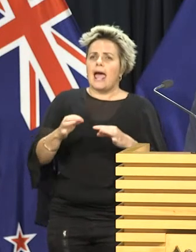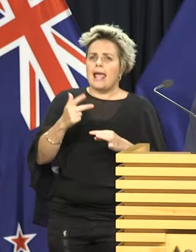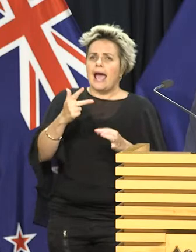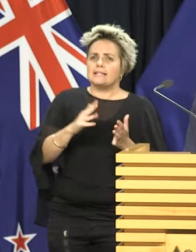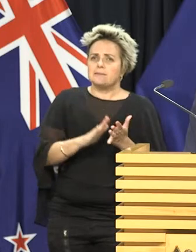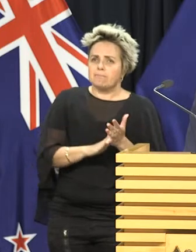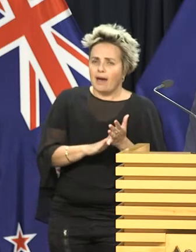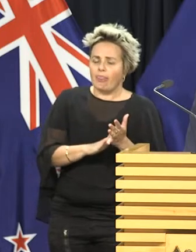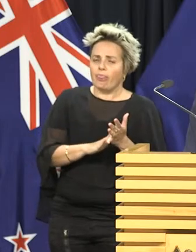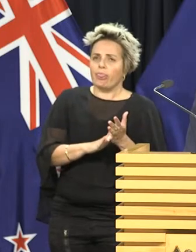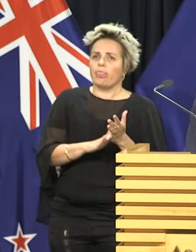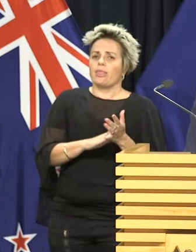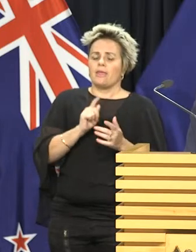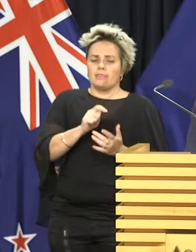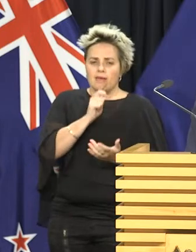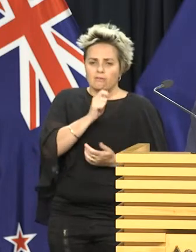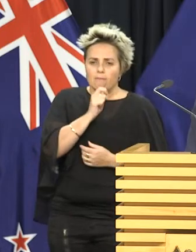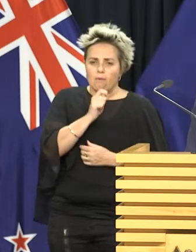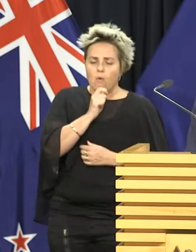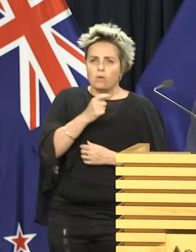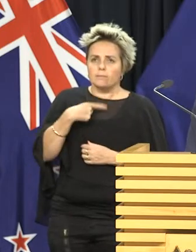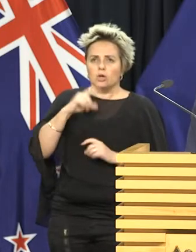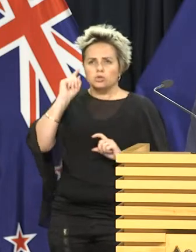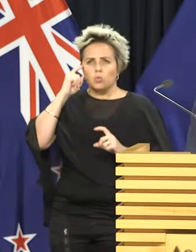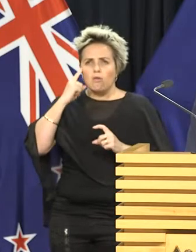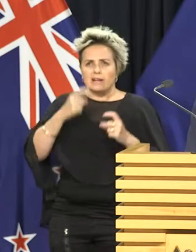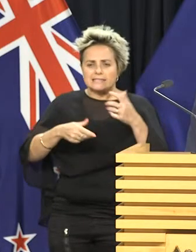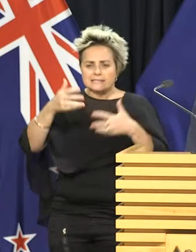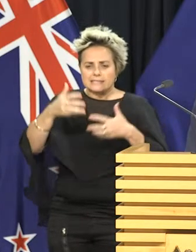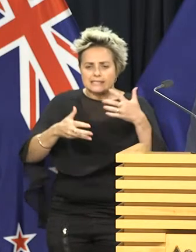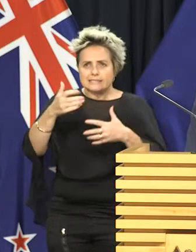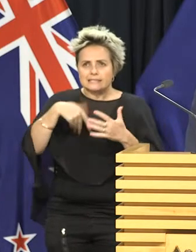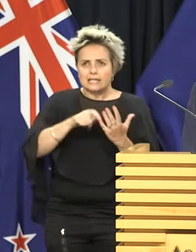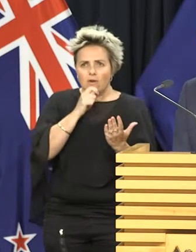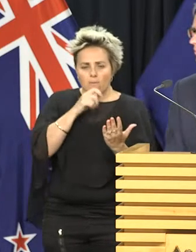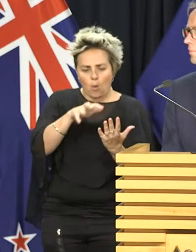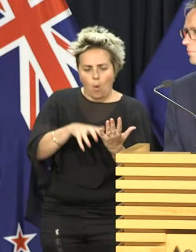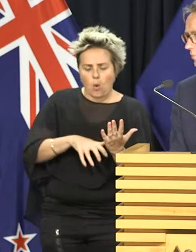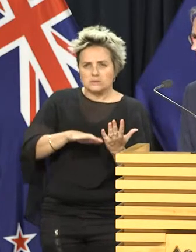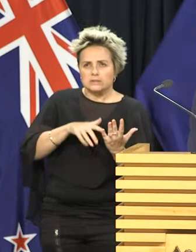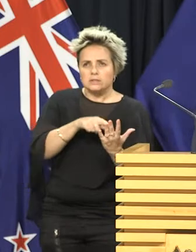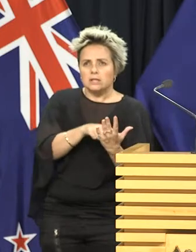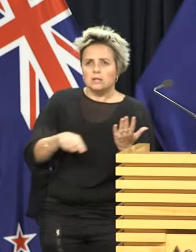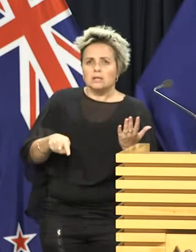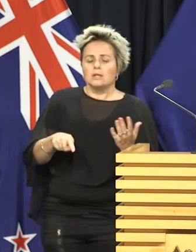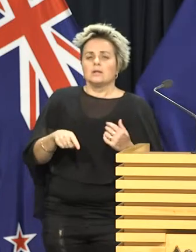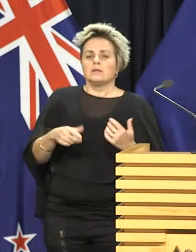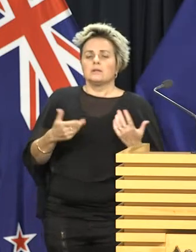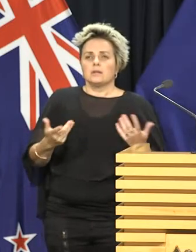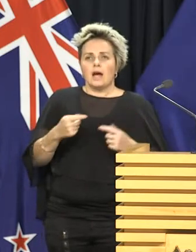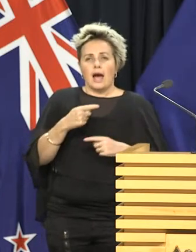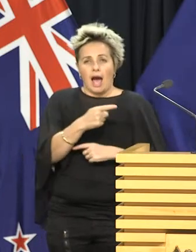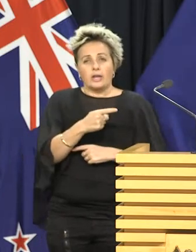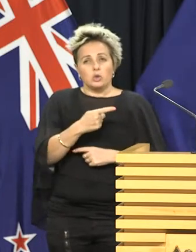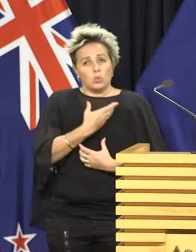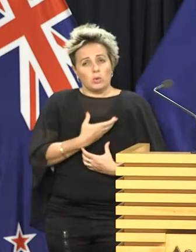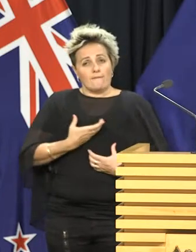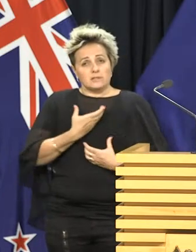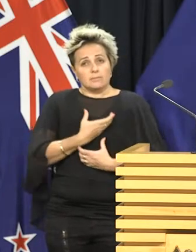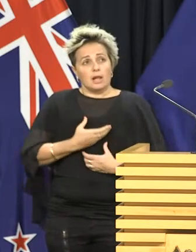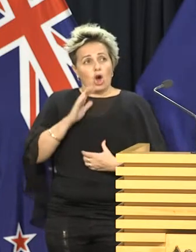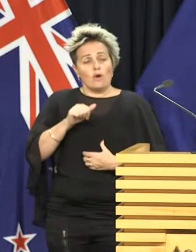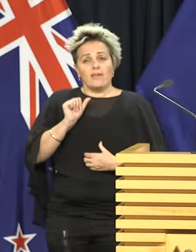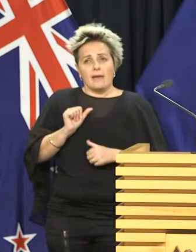direction of Robin Shearer, who was worried about the amount of statistics in the report. Eventually a lot were edited out. Are you totally comfortable with the way that